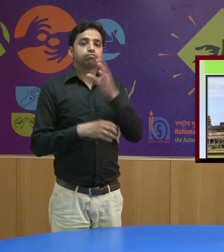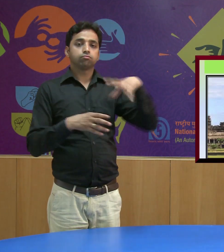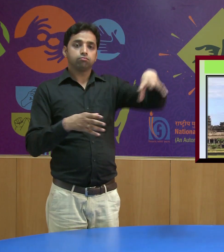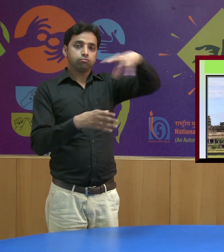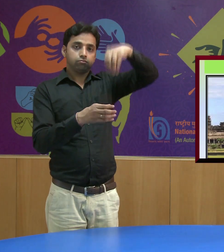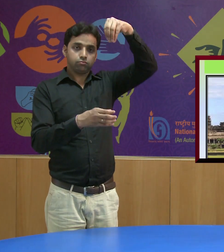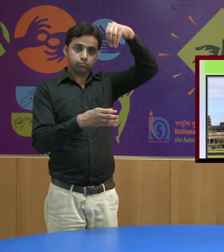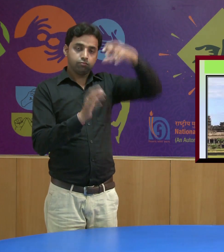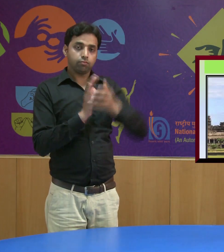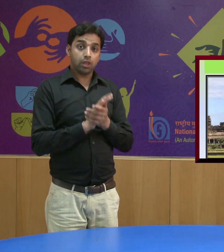Scenes from Ramayana